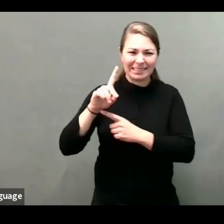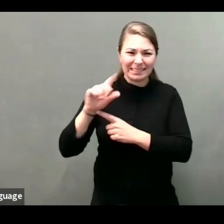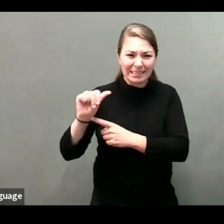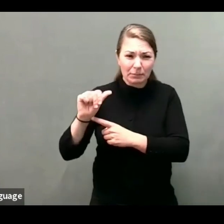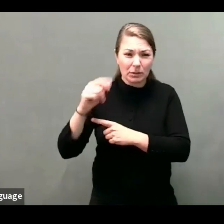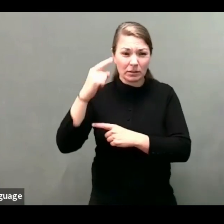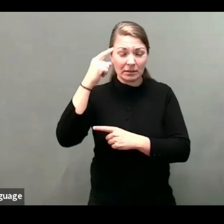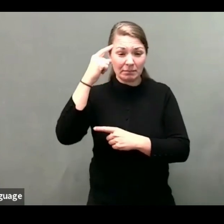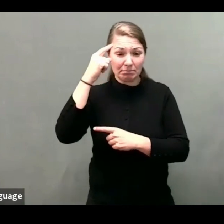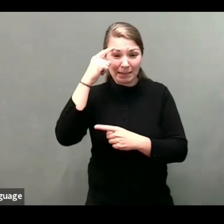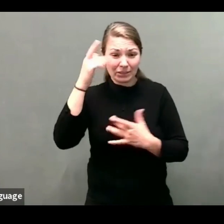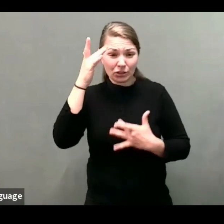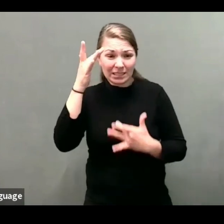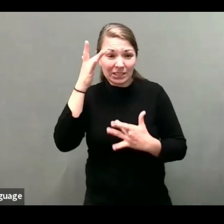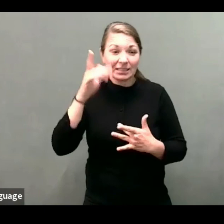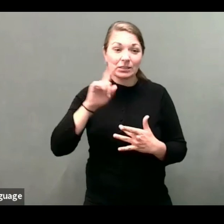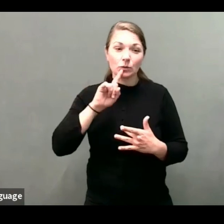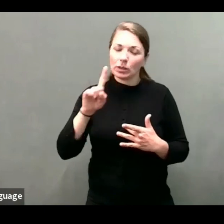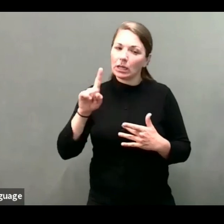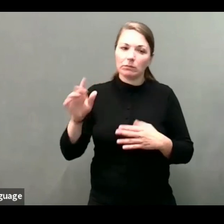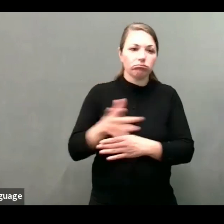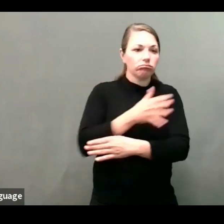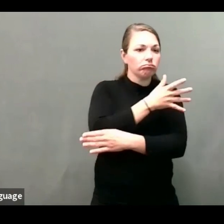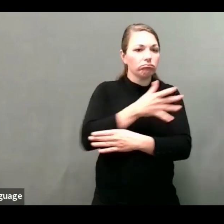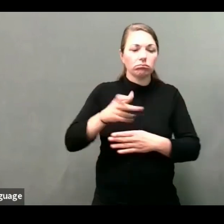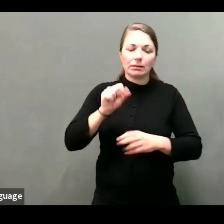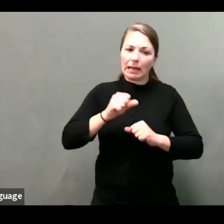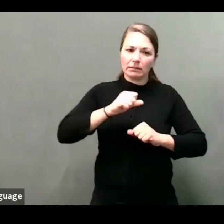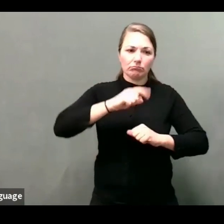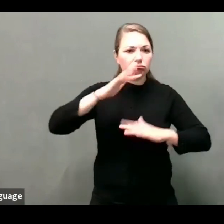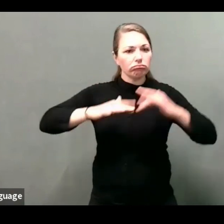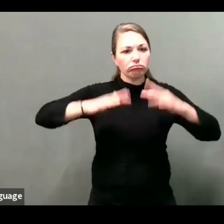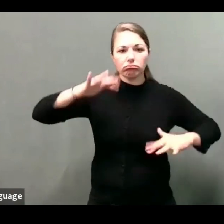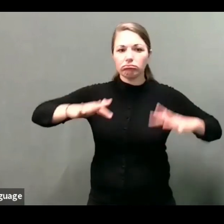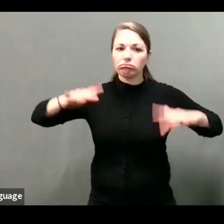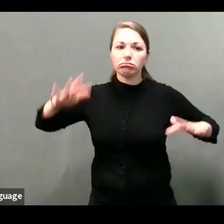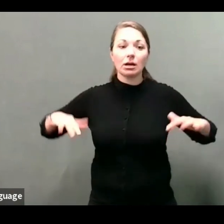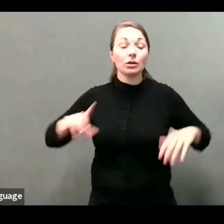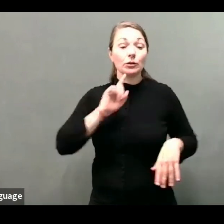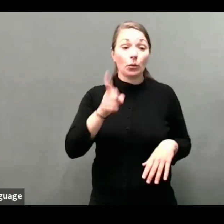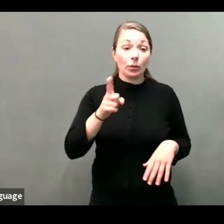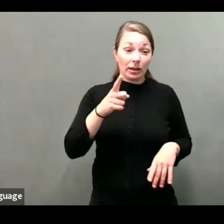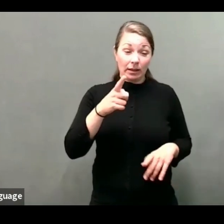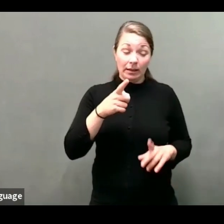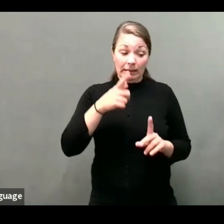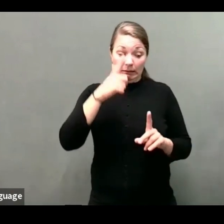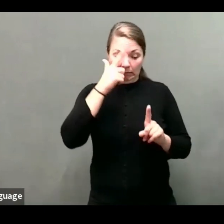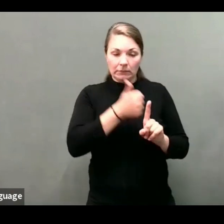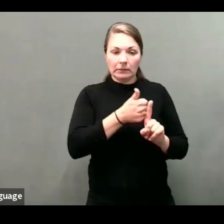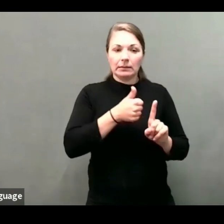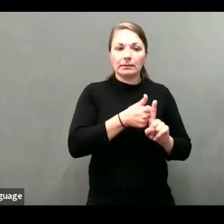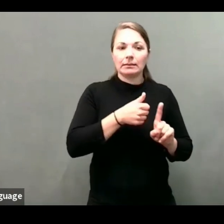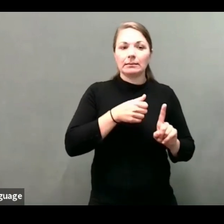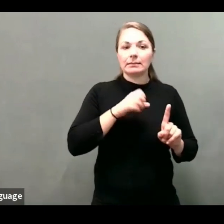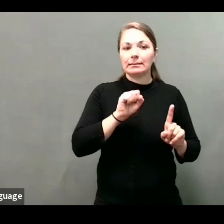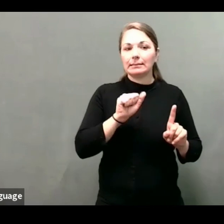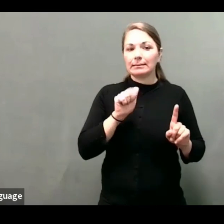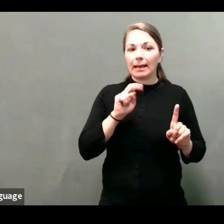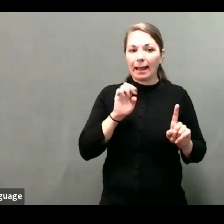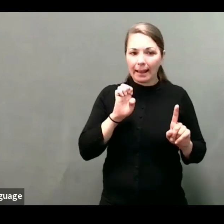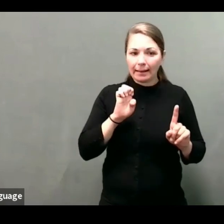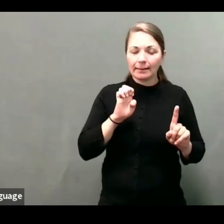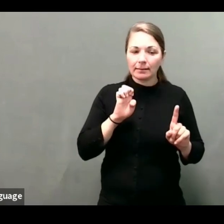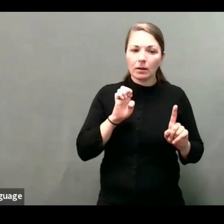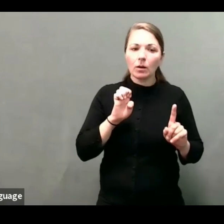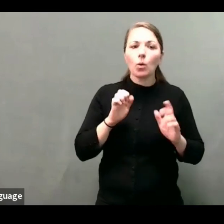illness, both of those range so much. And so it's up to the discretion of the SANE to determine, the SANE